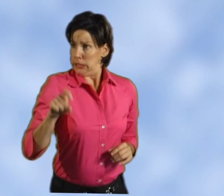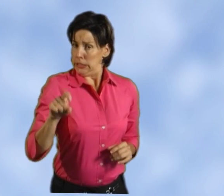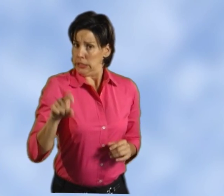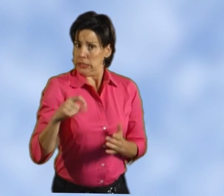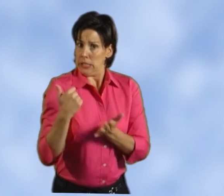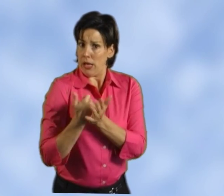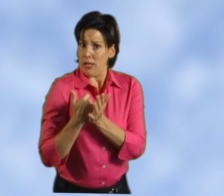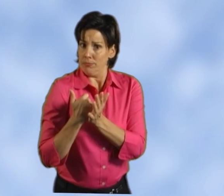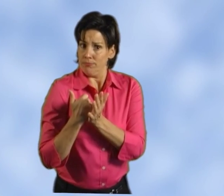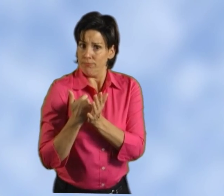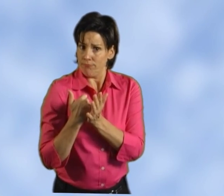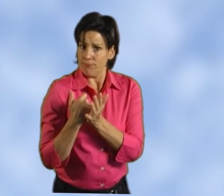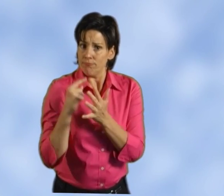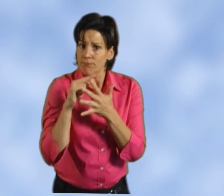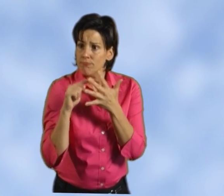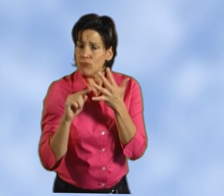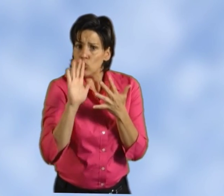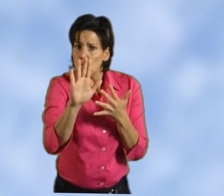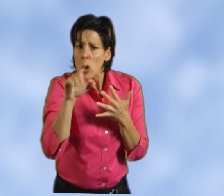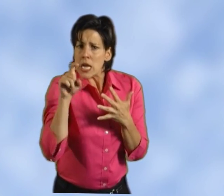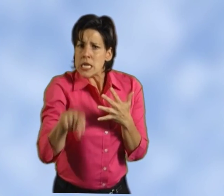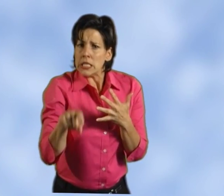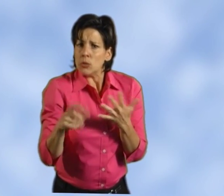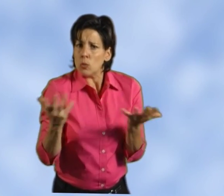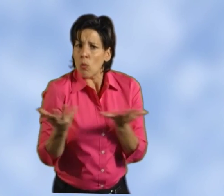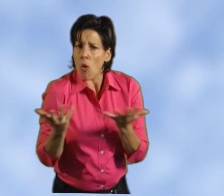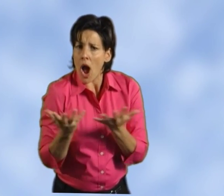that can meet your communication needs.